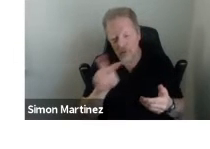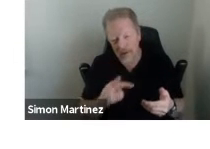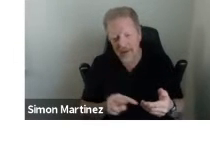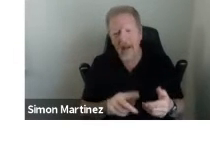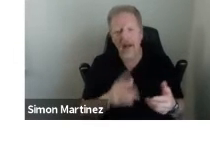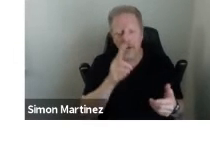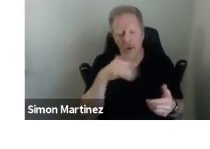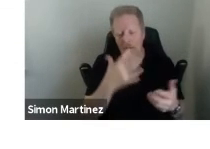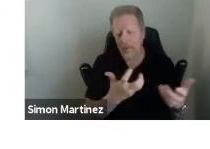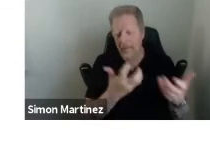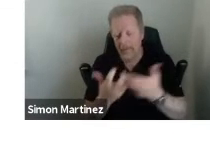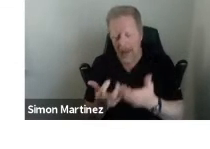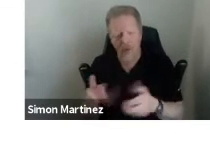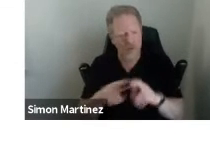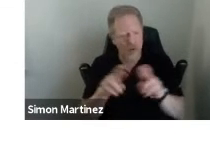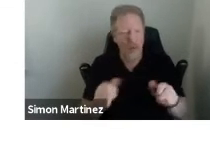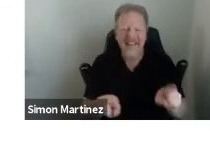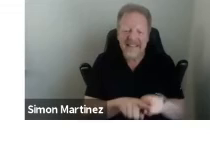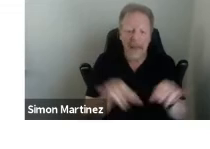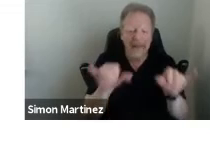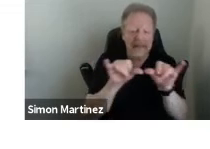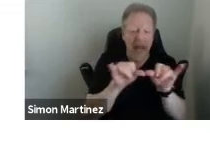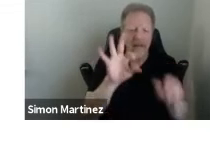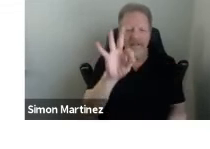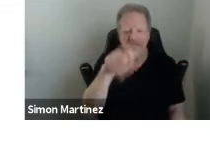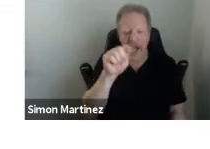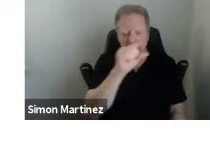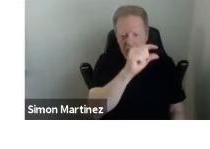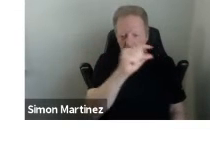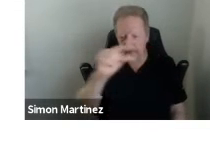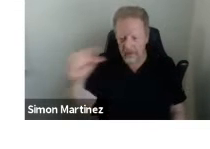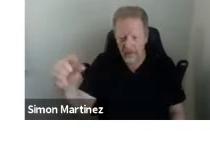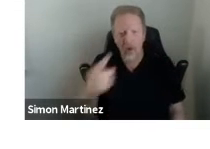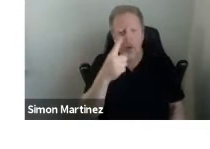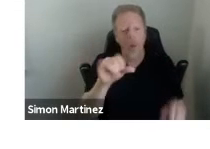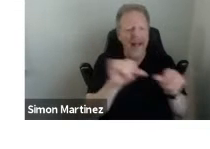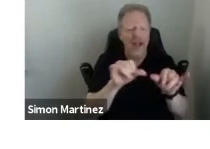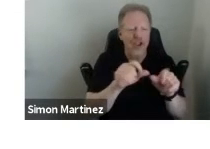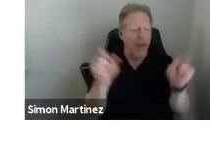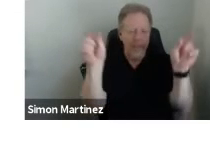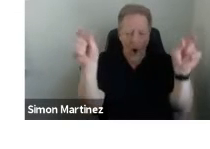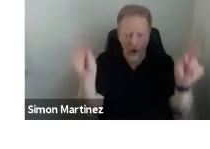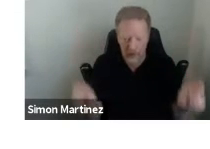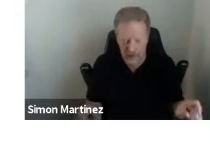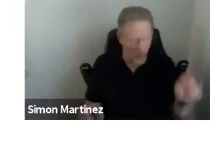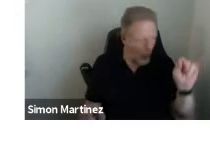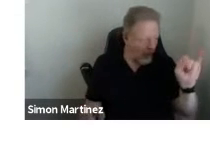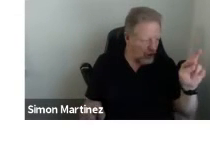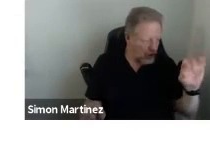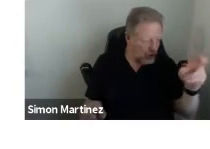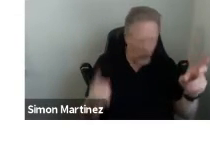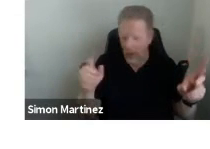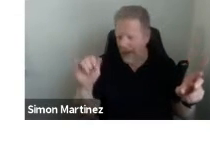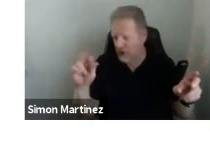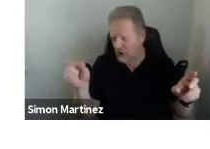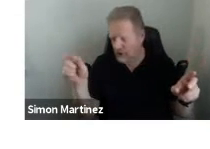resume, with the same font, and have 1-inch margins, and keep it to a single page.